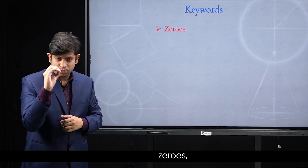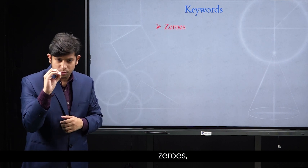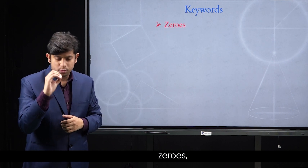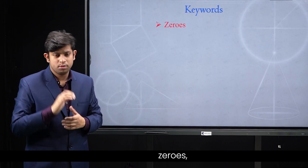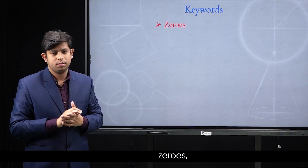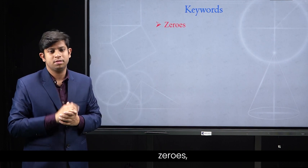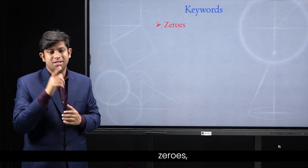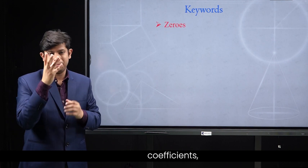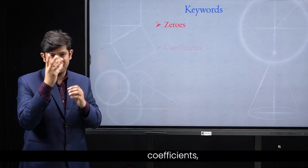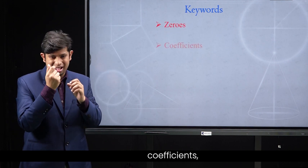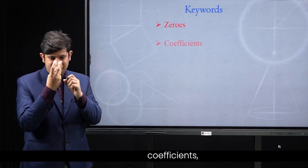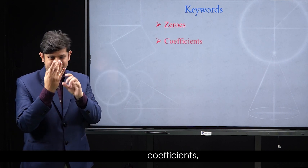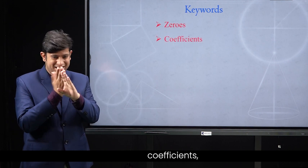zeros, coefficients,